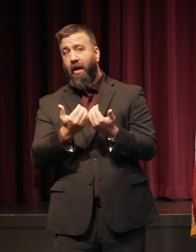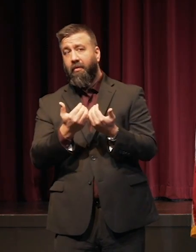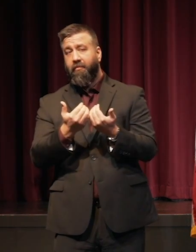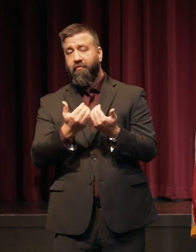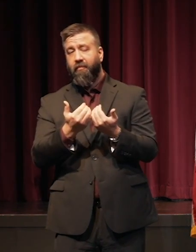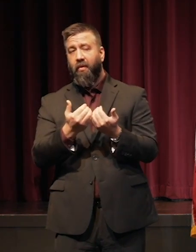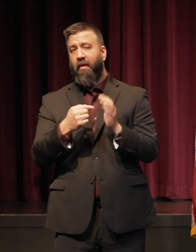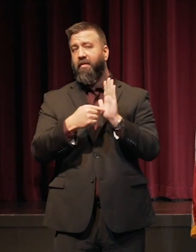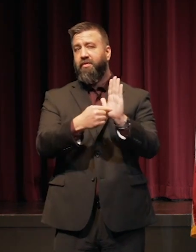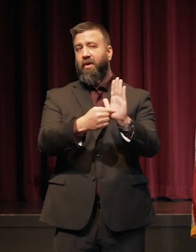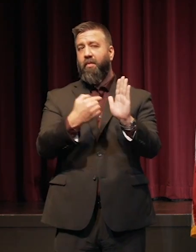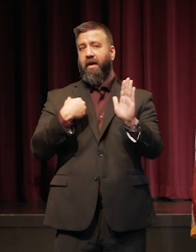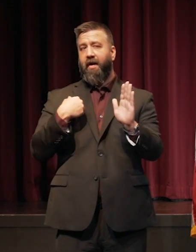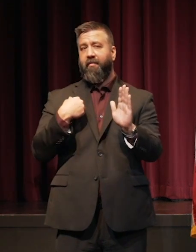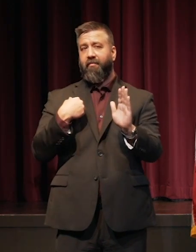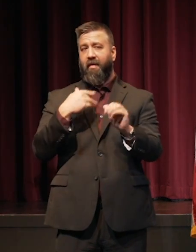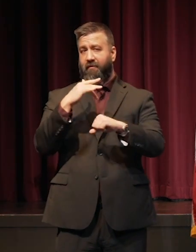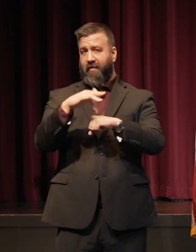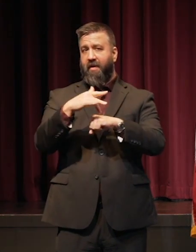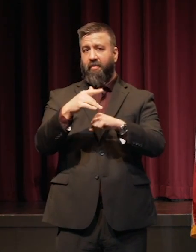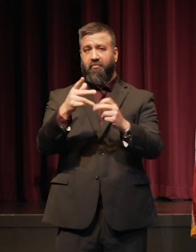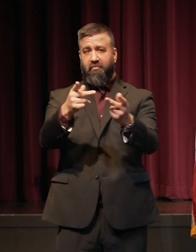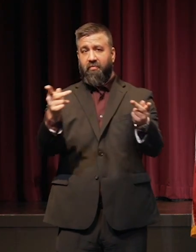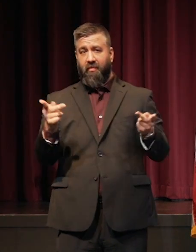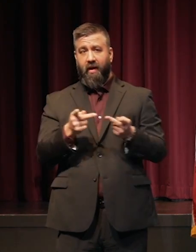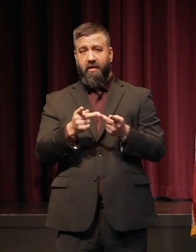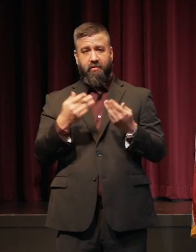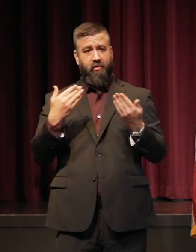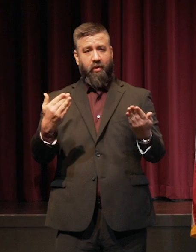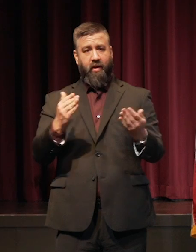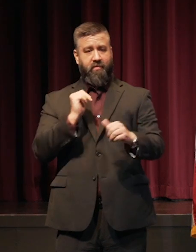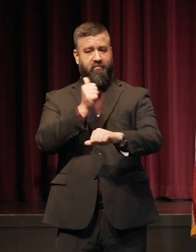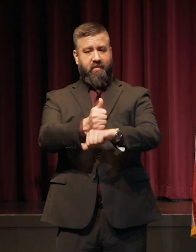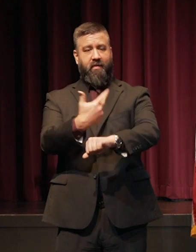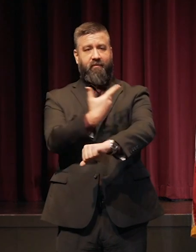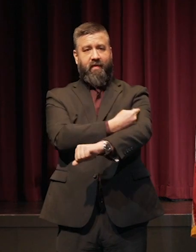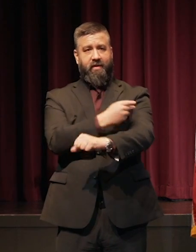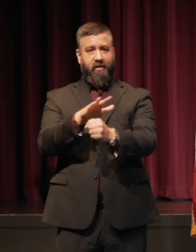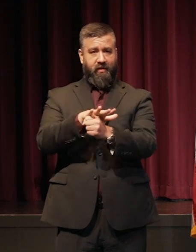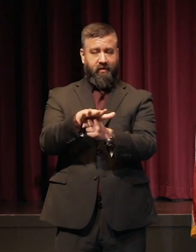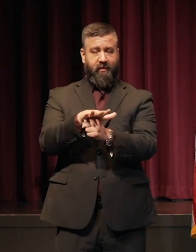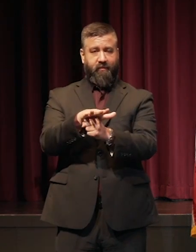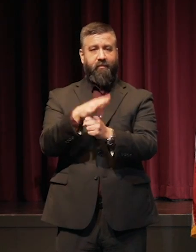have the infrastructure in place to get people vaccinated, and that's why we're here today.